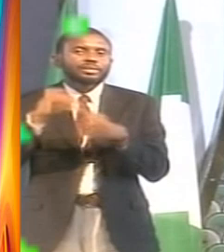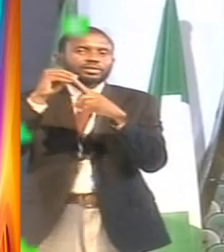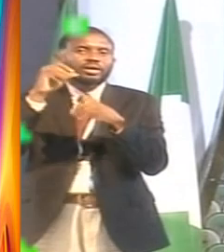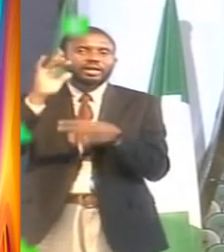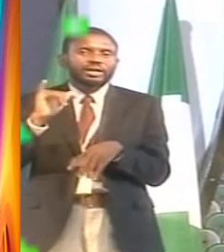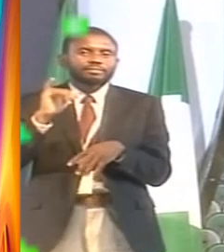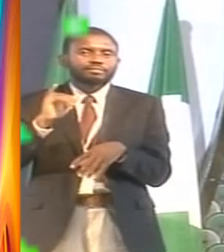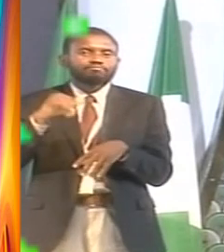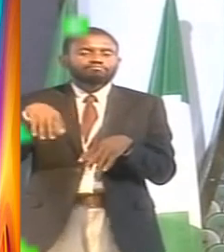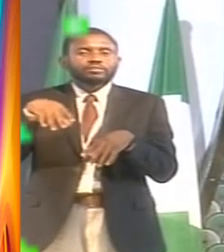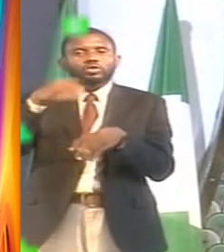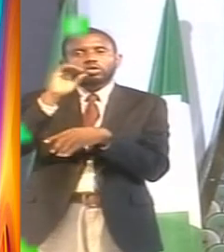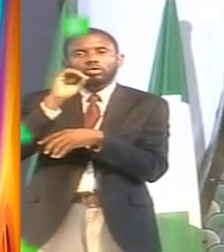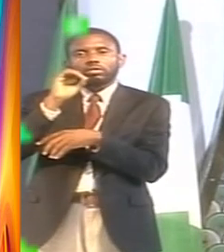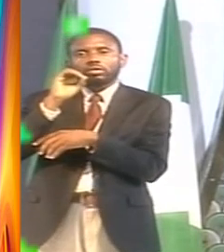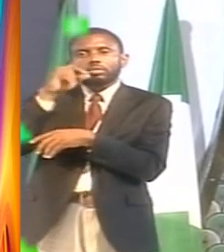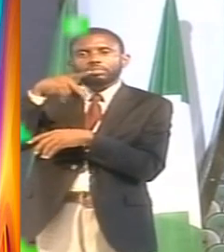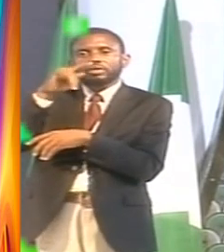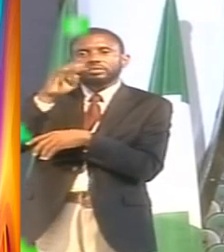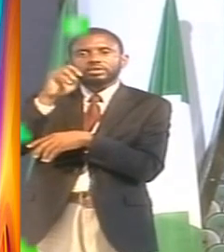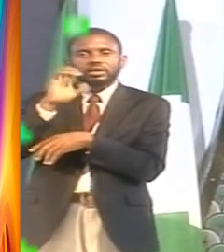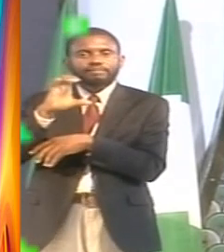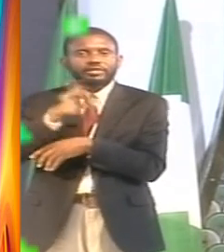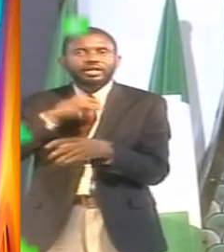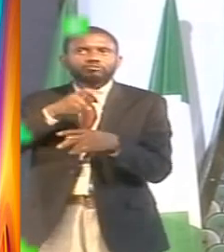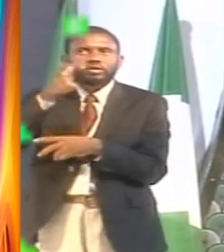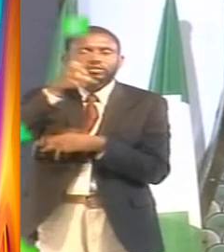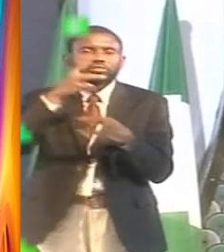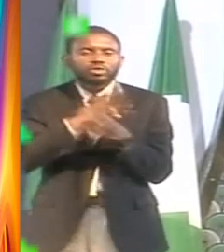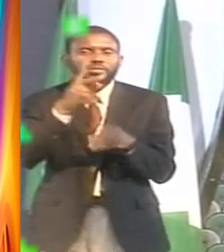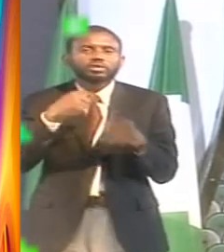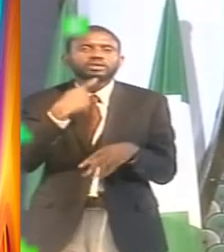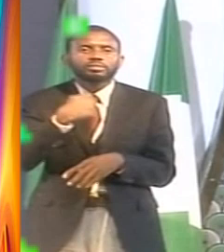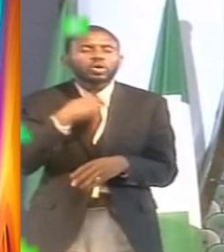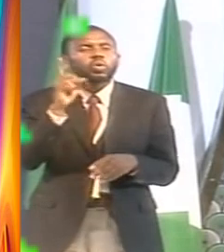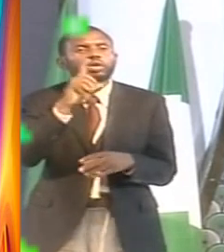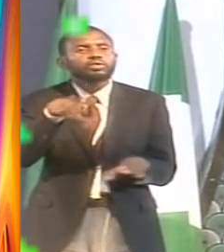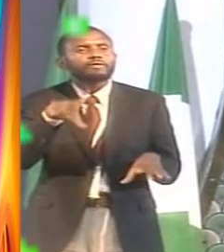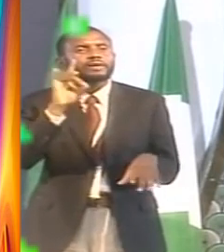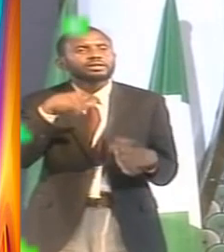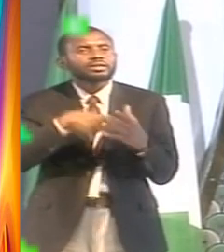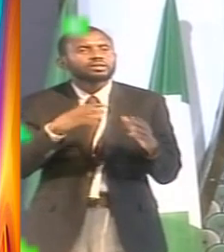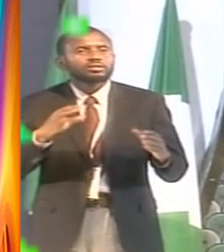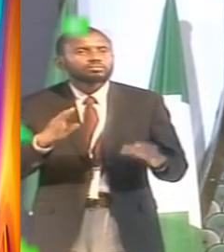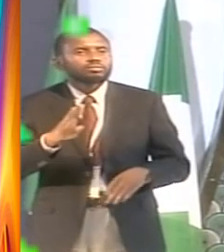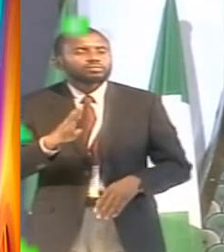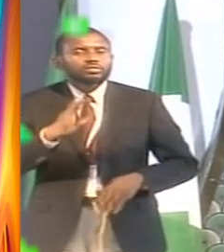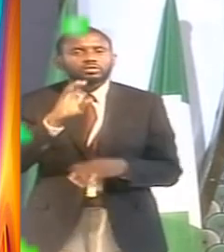optimistic. I travel the world. People say to me afterwards, where do you find this courage to say that Nigeria is